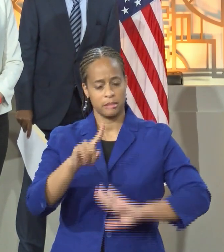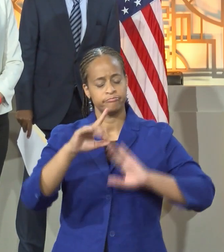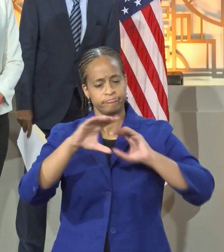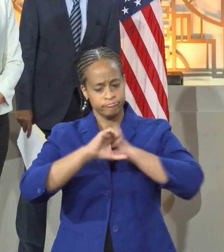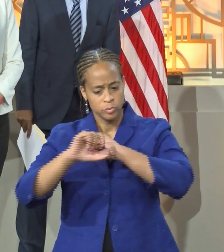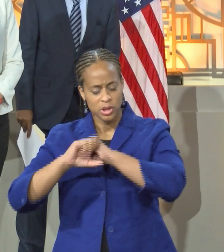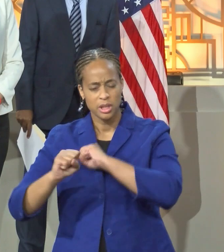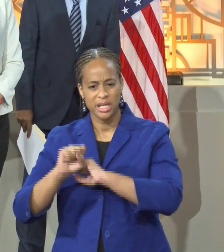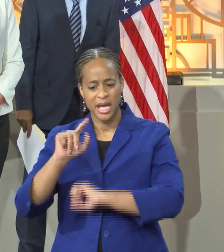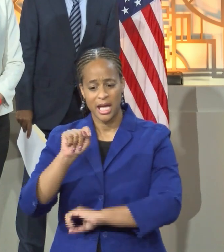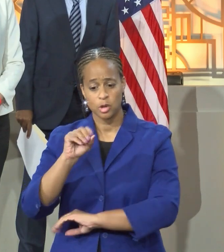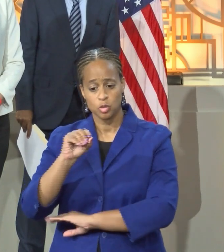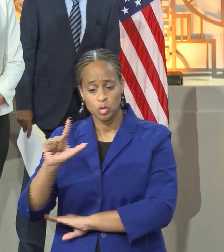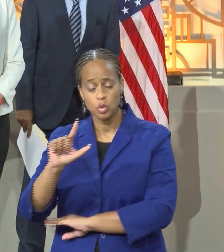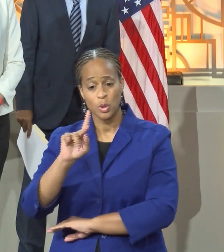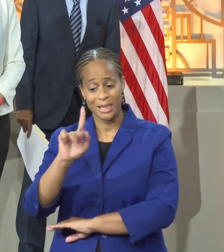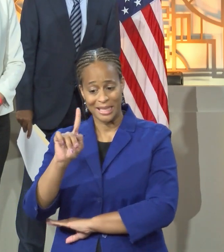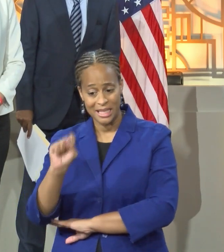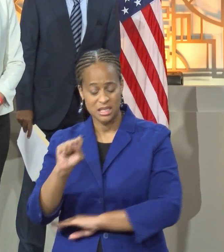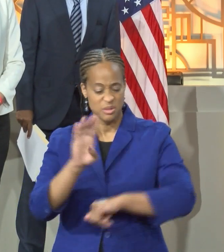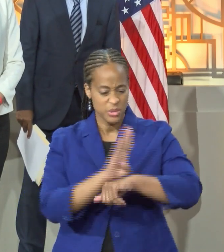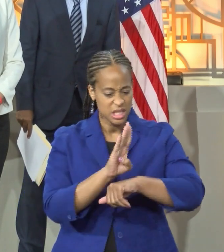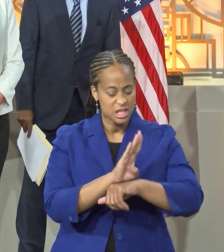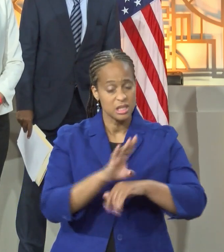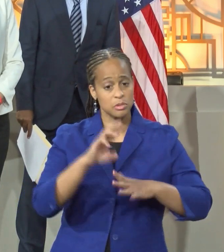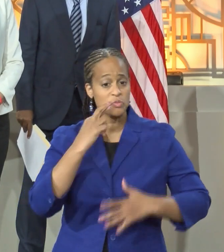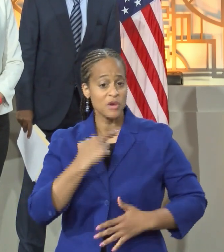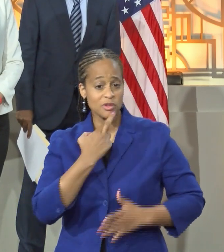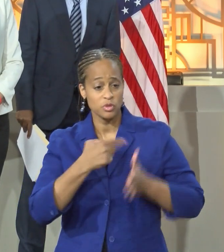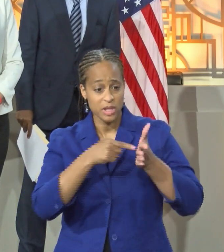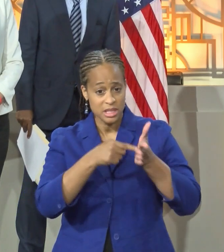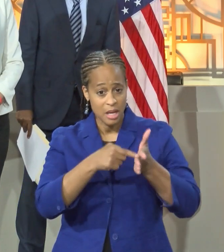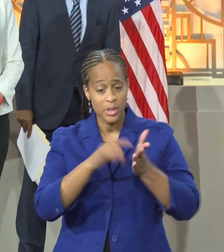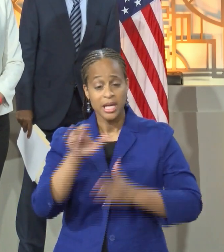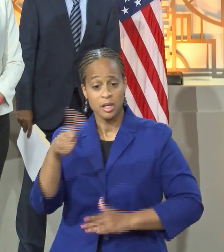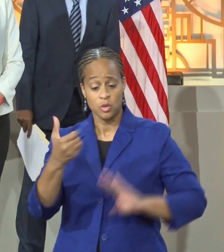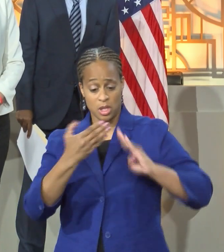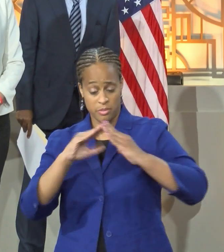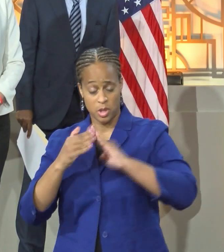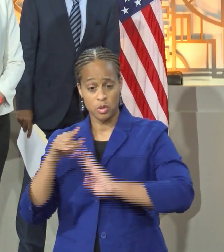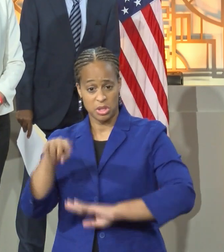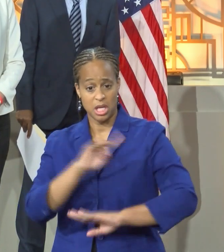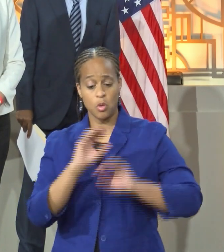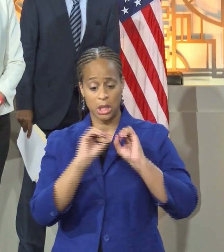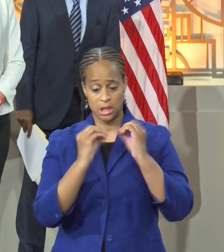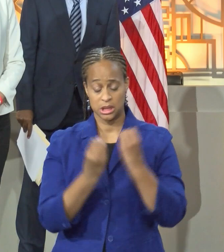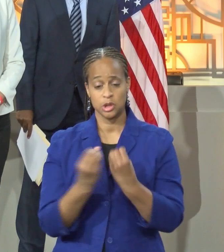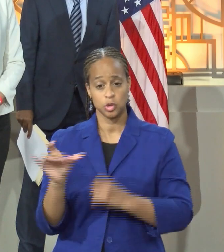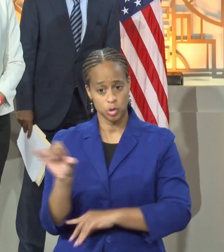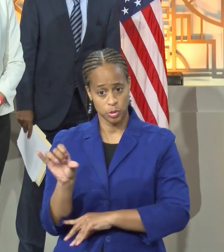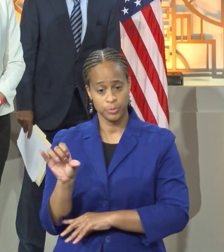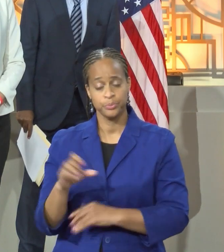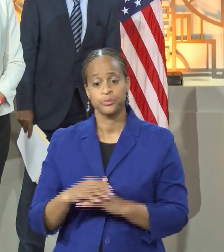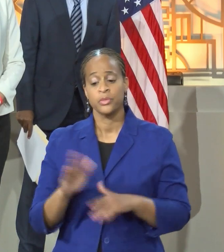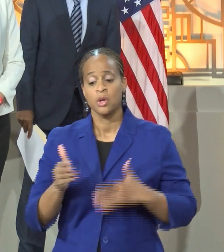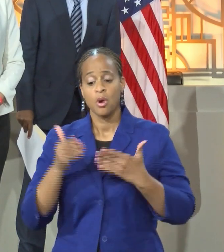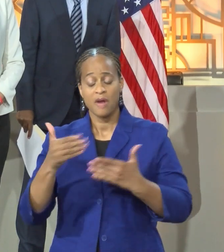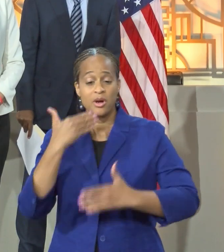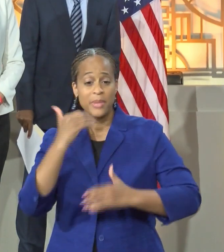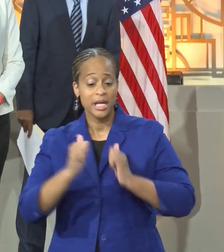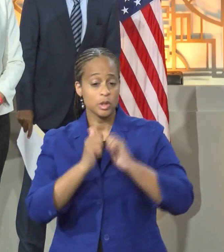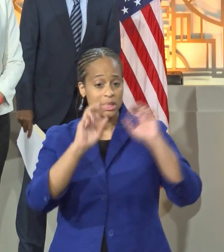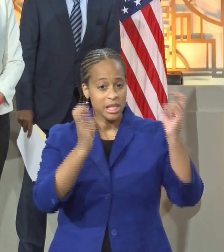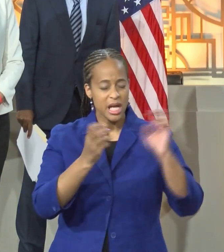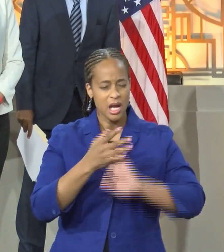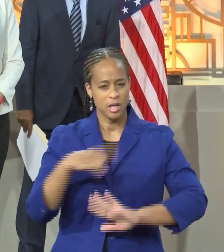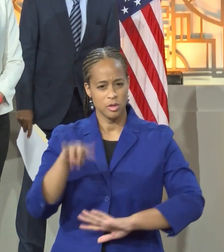and toolkits to businesses like restaurants, for example, and other community organizations. We will offer Better Together